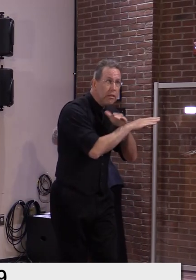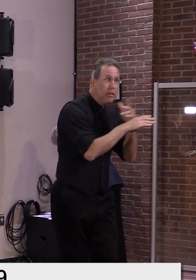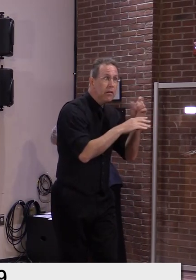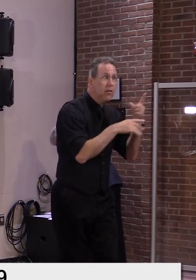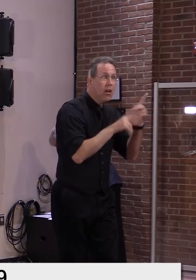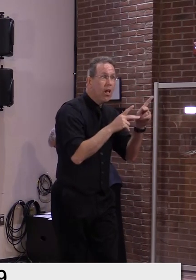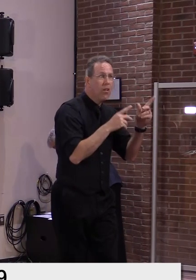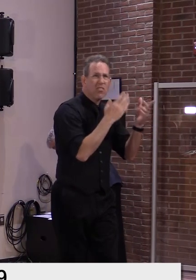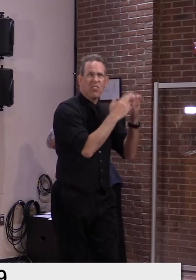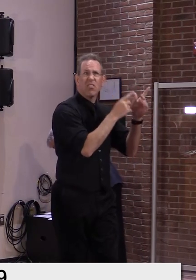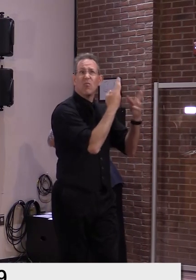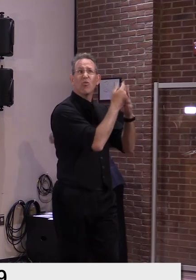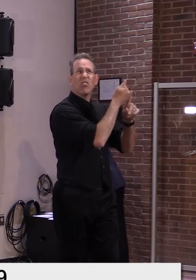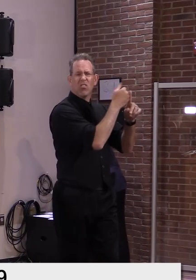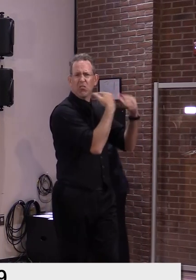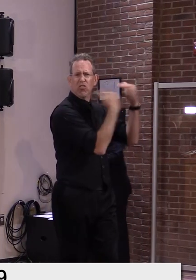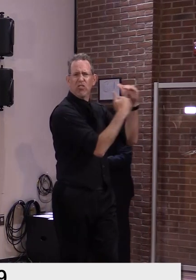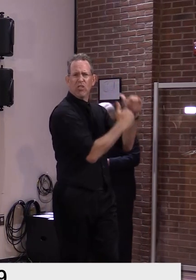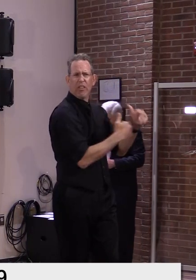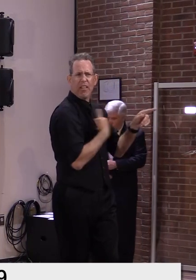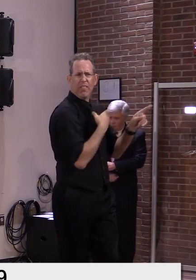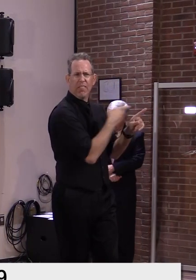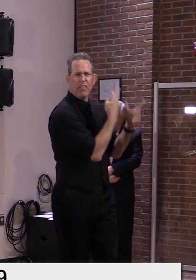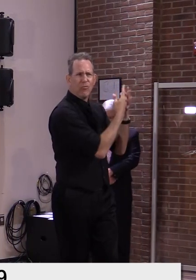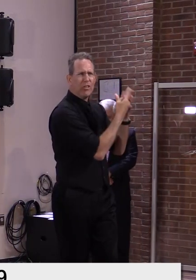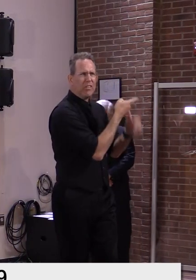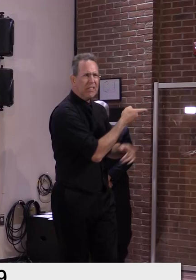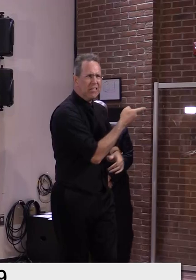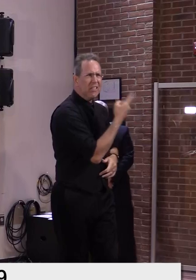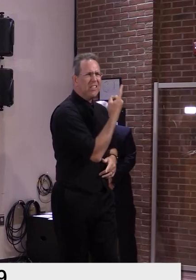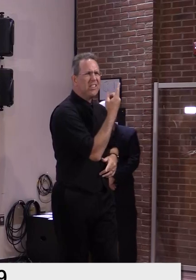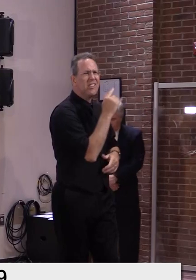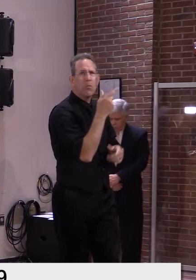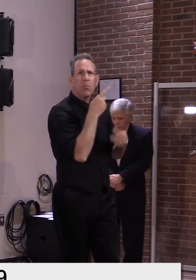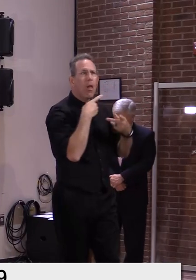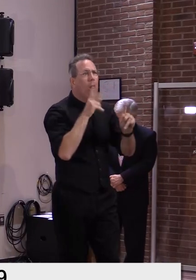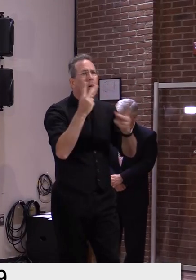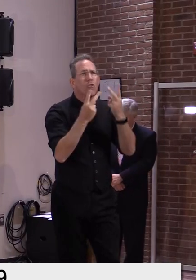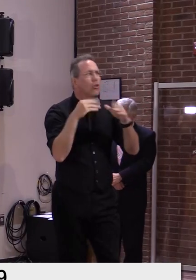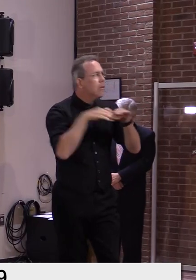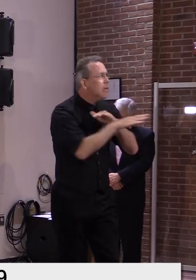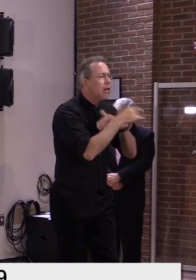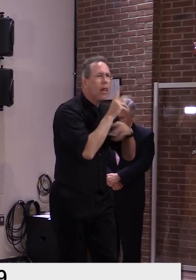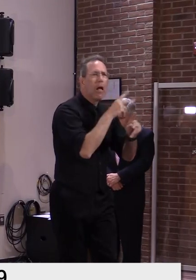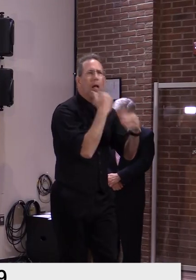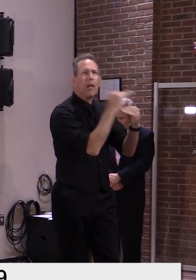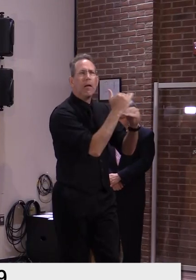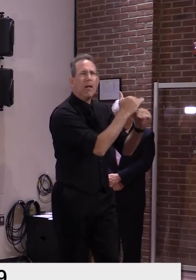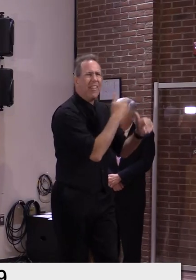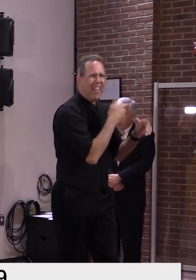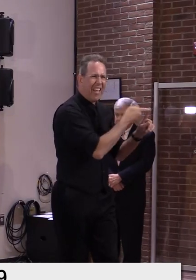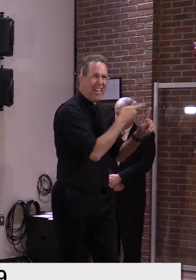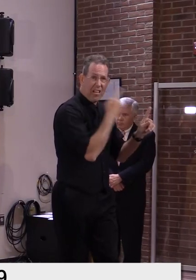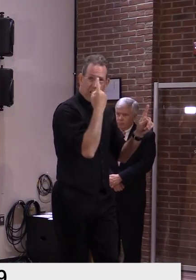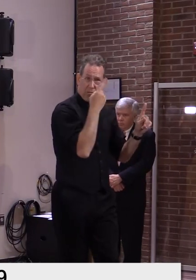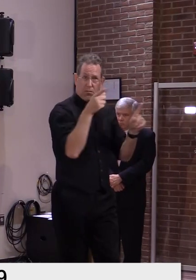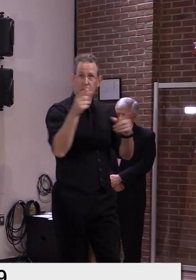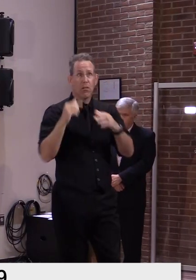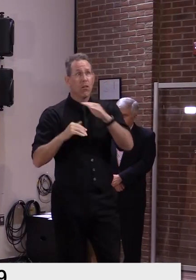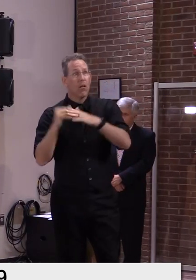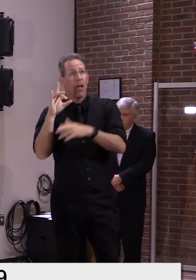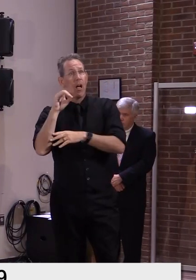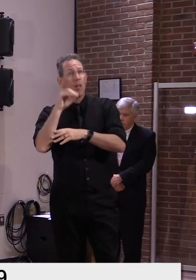over the last year, including not visitation for family. And are those restrictions going to be lifted as well once we hit